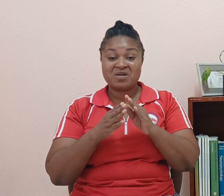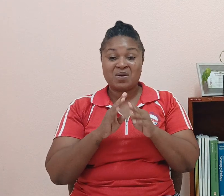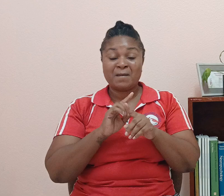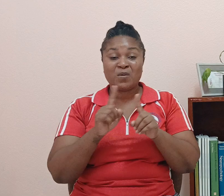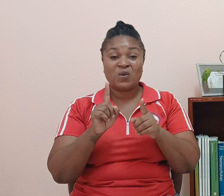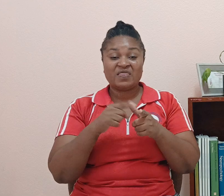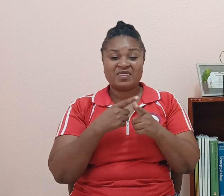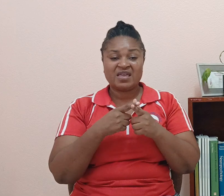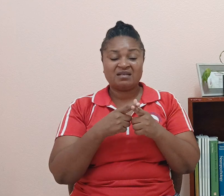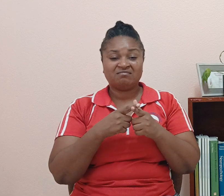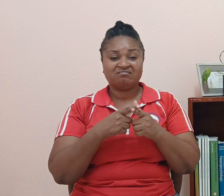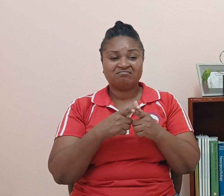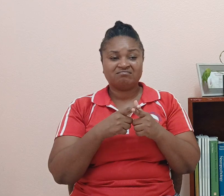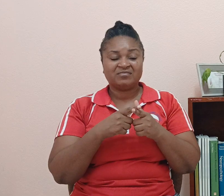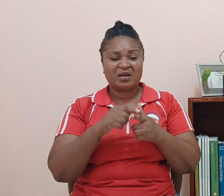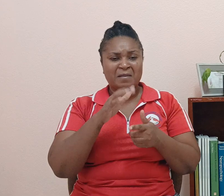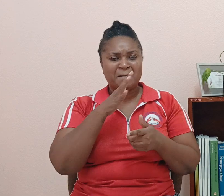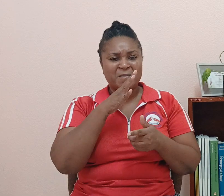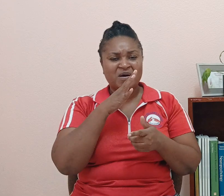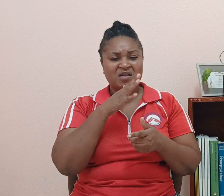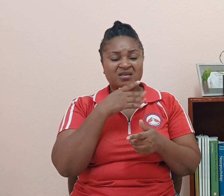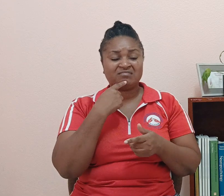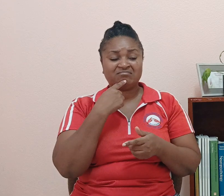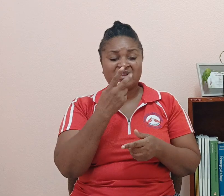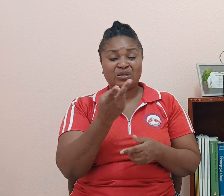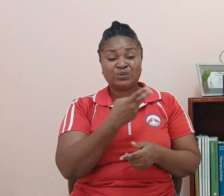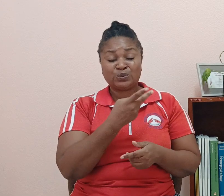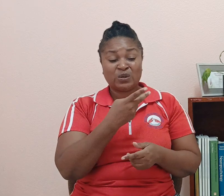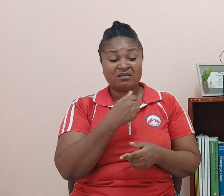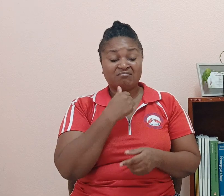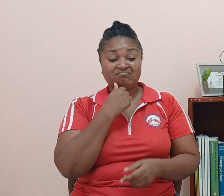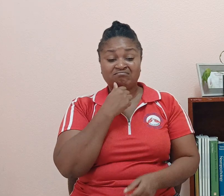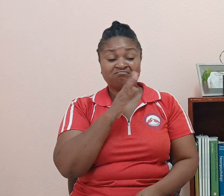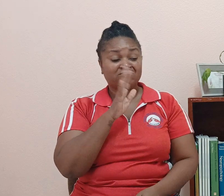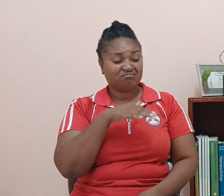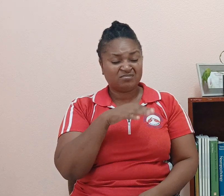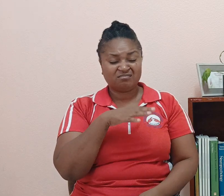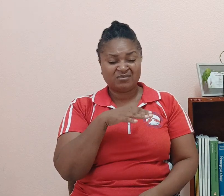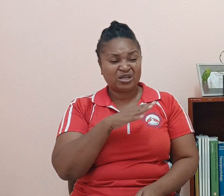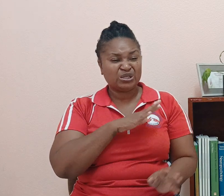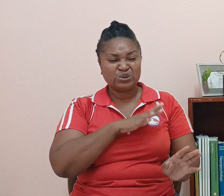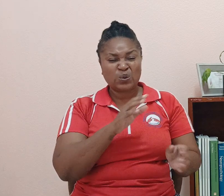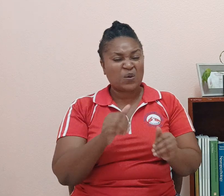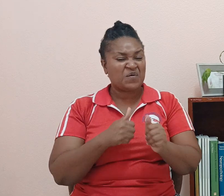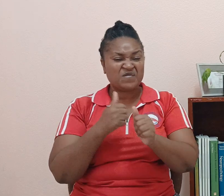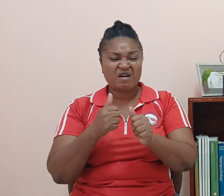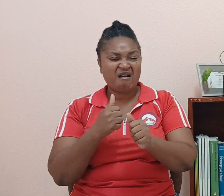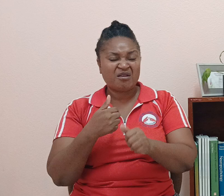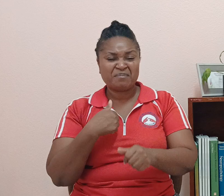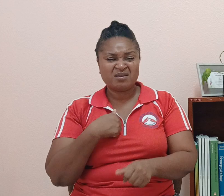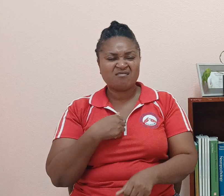told her daughters-in-law that they should go back to their mothers'